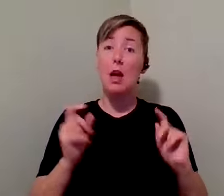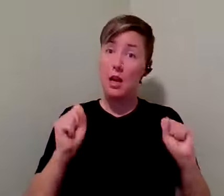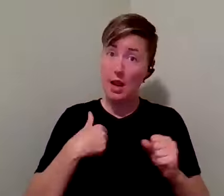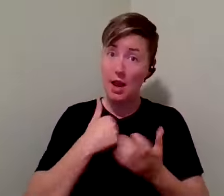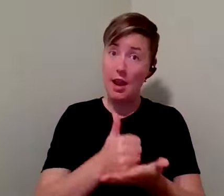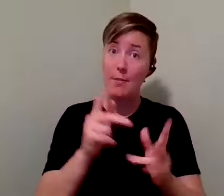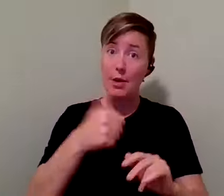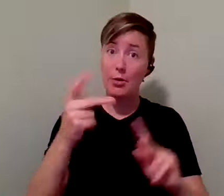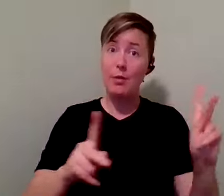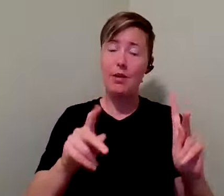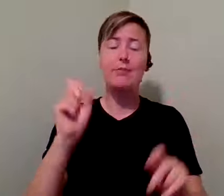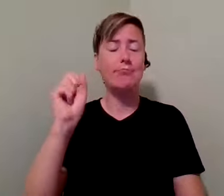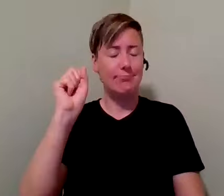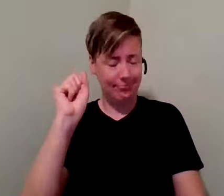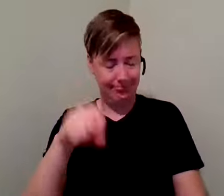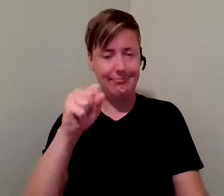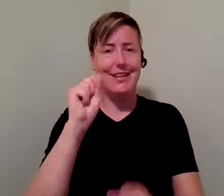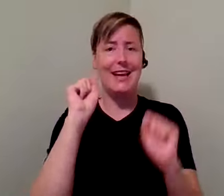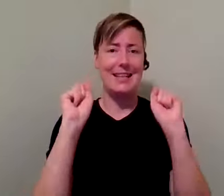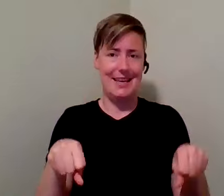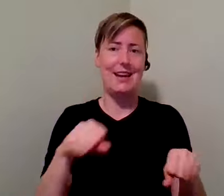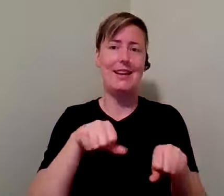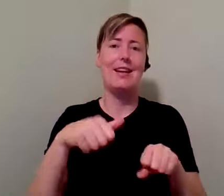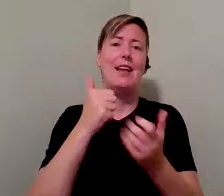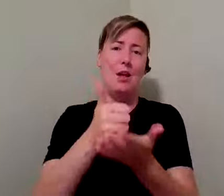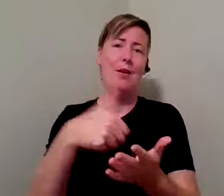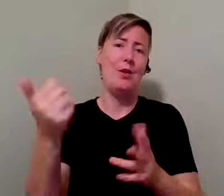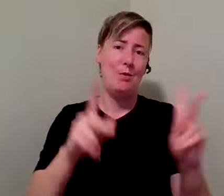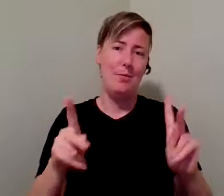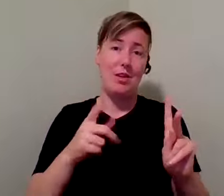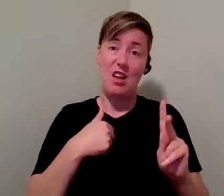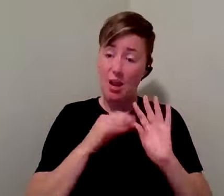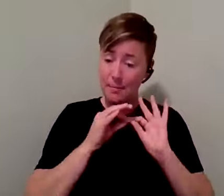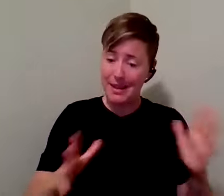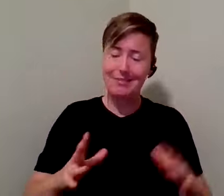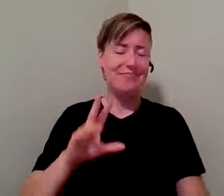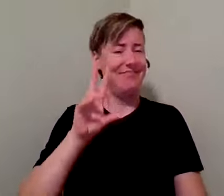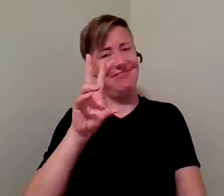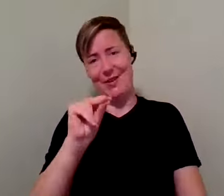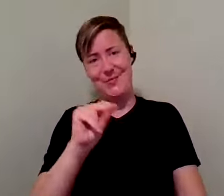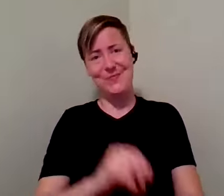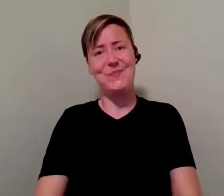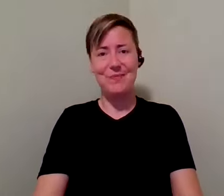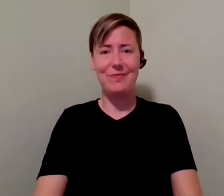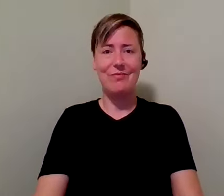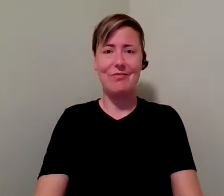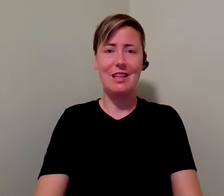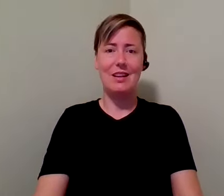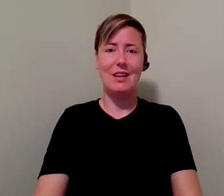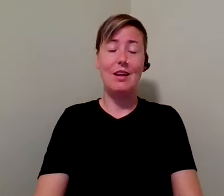feel useless? Absolutely not. So what I mean to say is that I haven't yet read in the big book where my